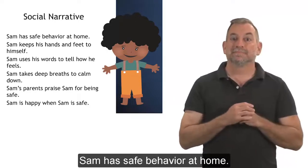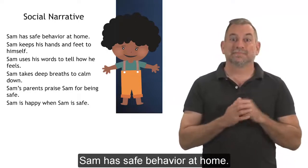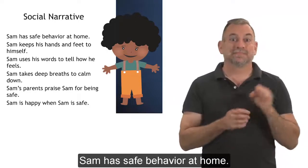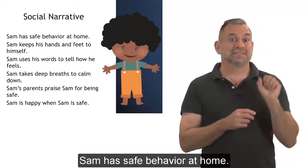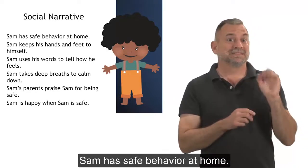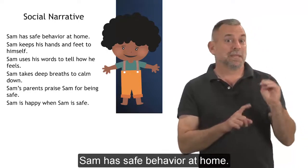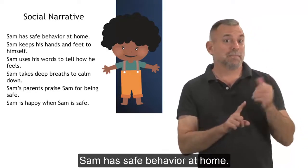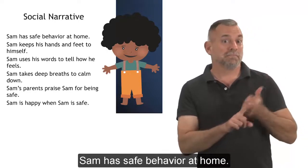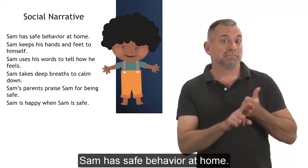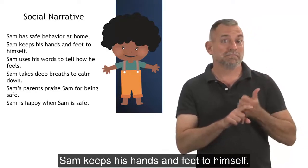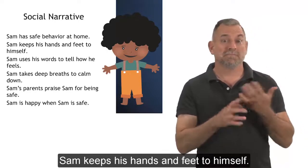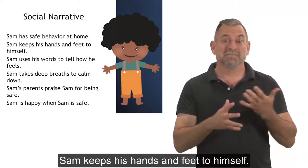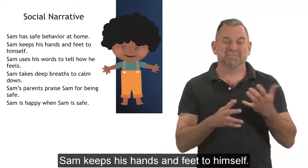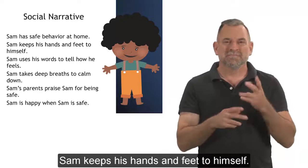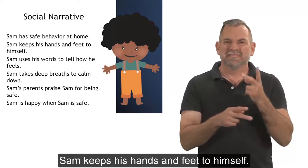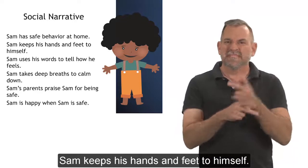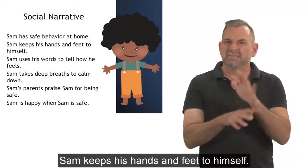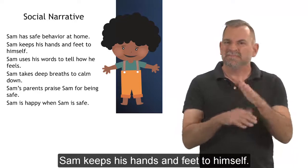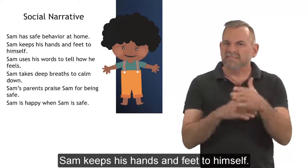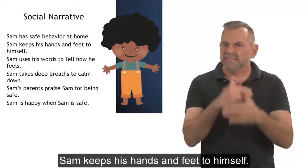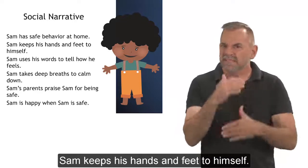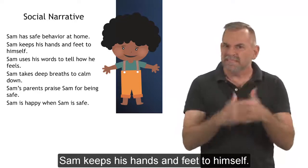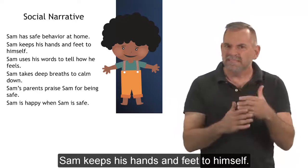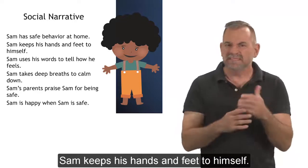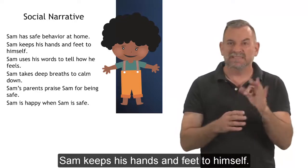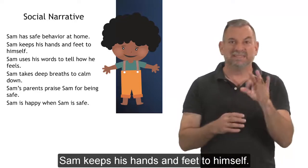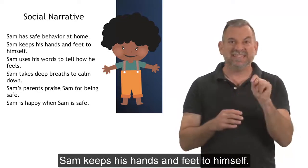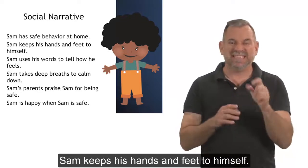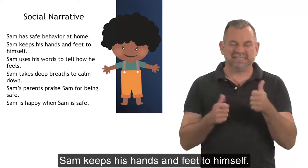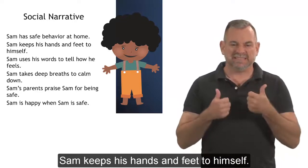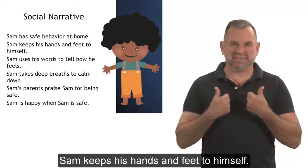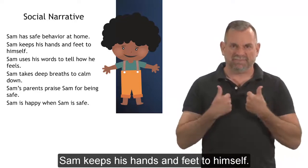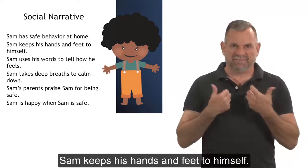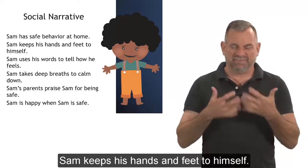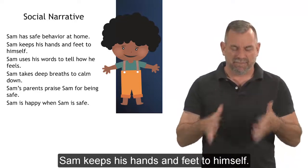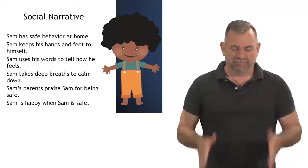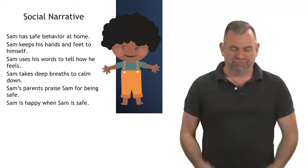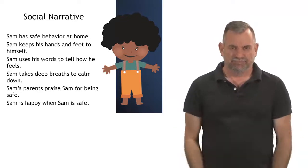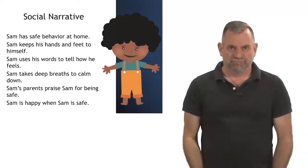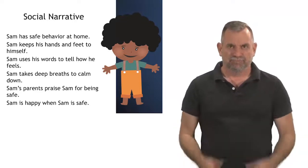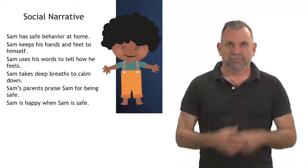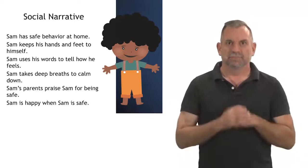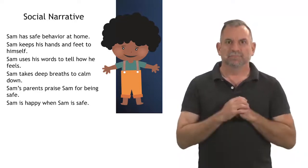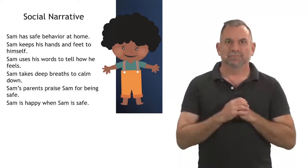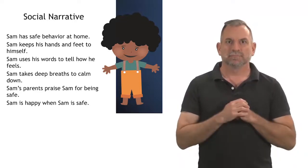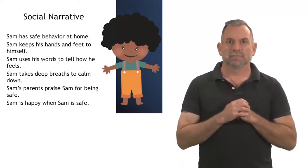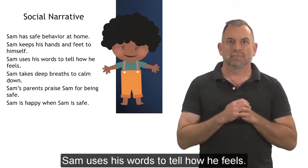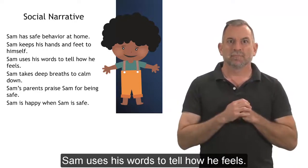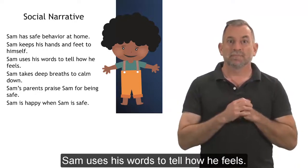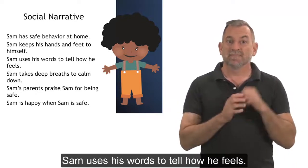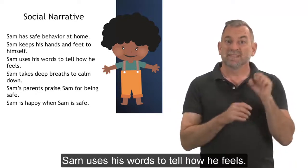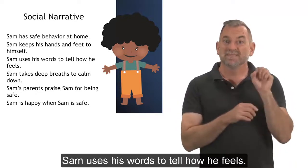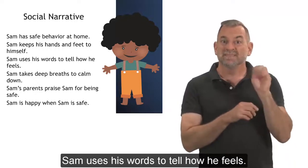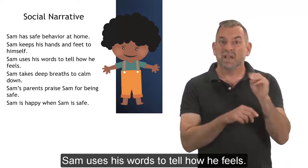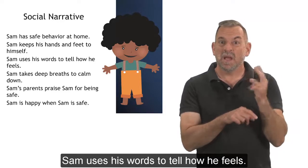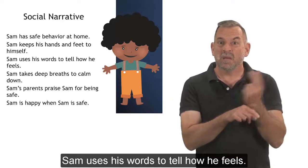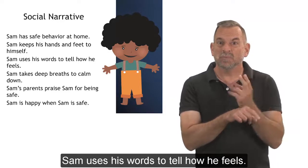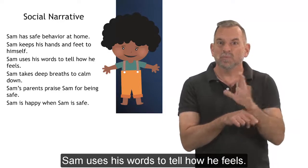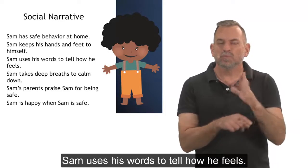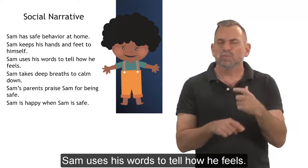home. Sam keeps his hands and feet to himself. Sam uses his words to tell